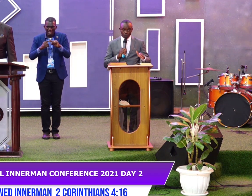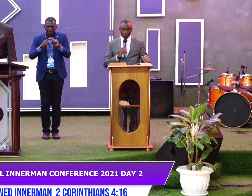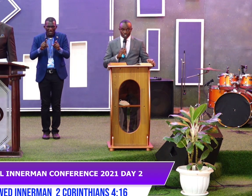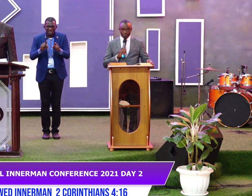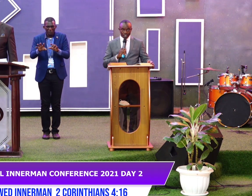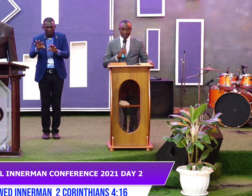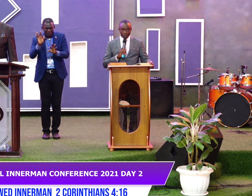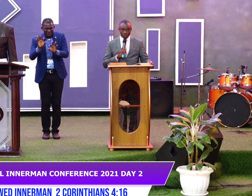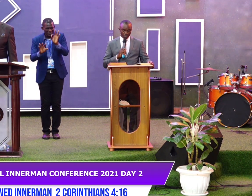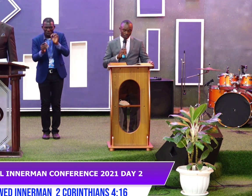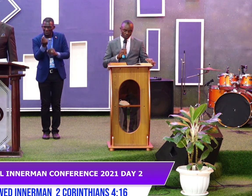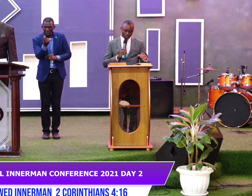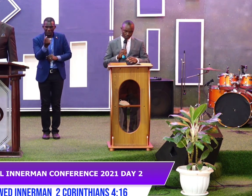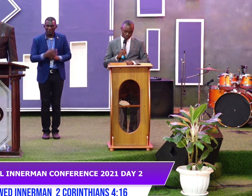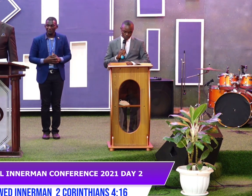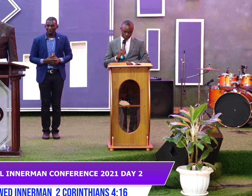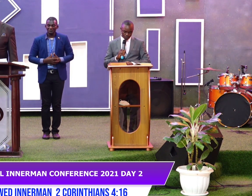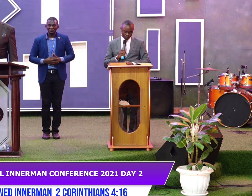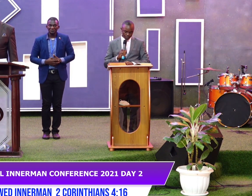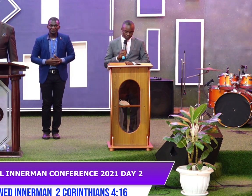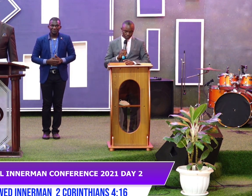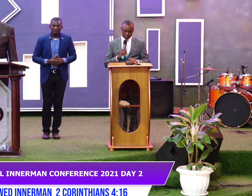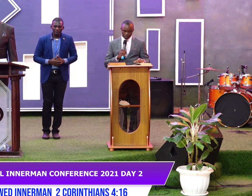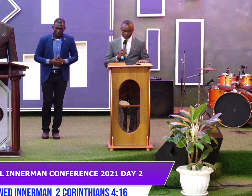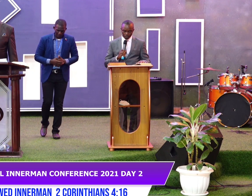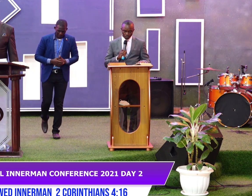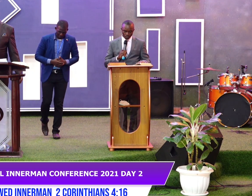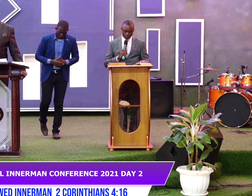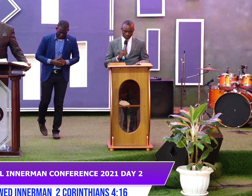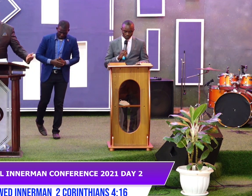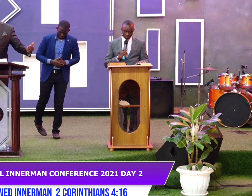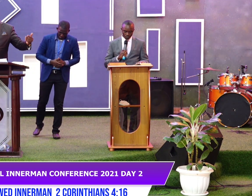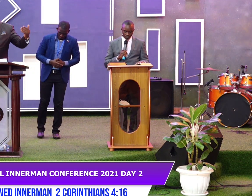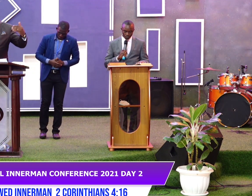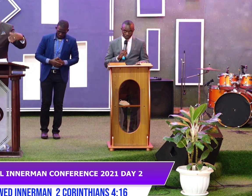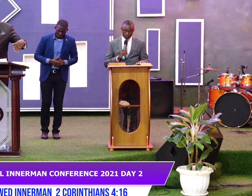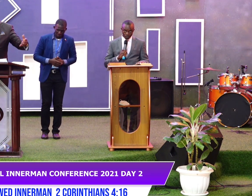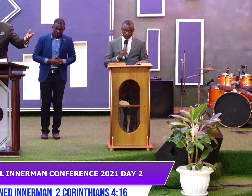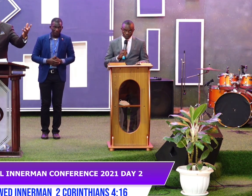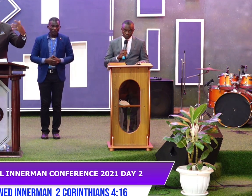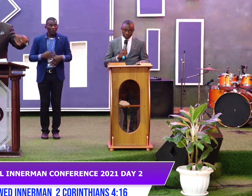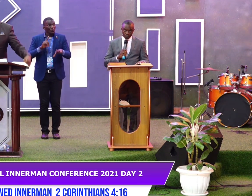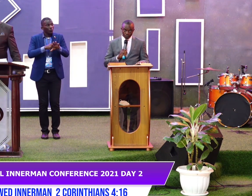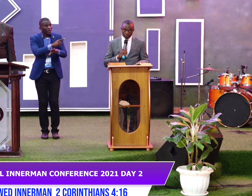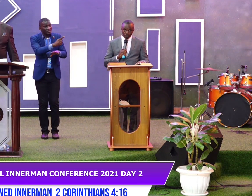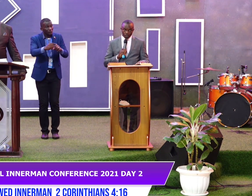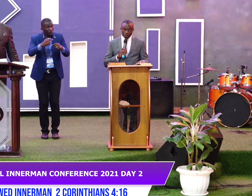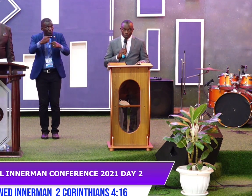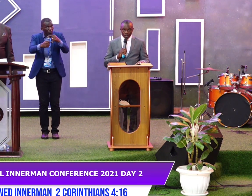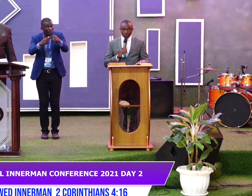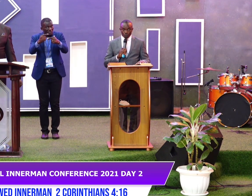several scriptures but I may not speak all of them too. When